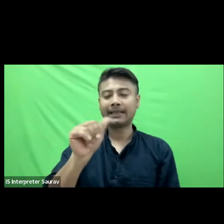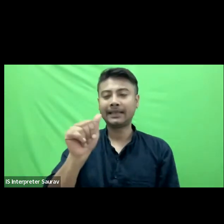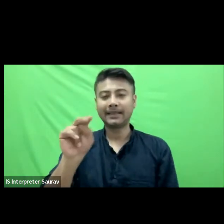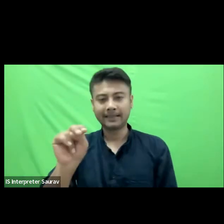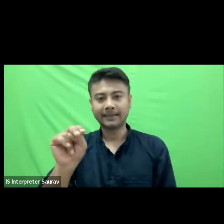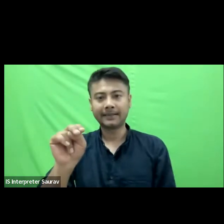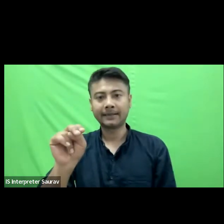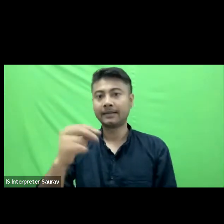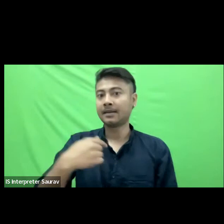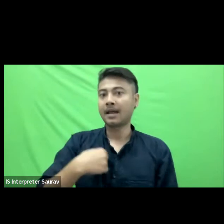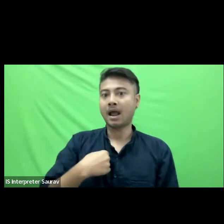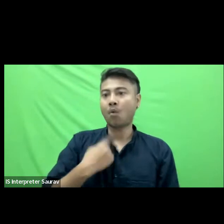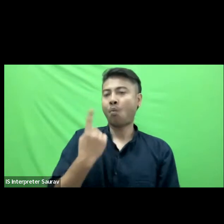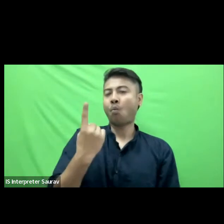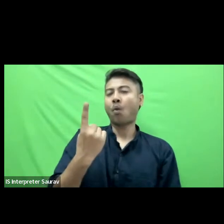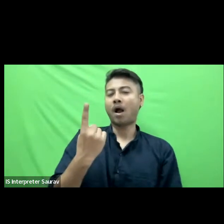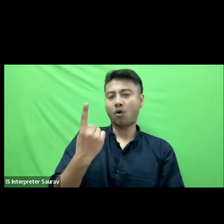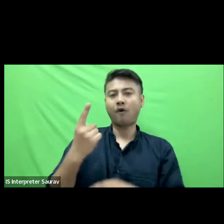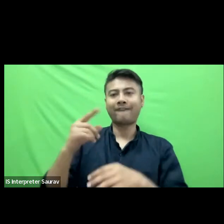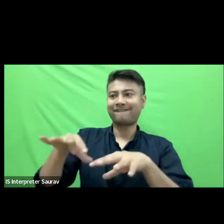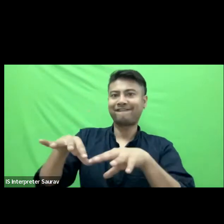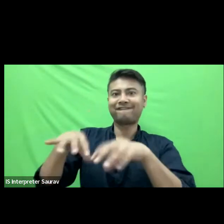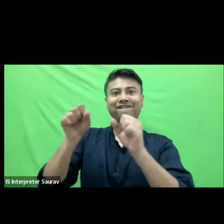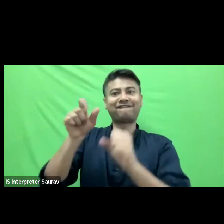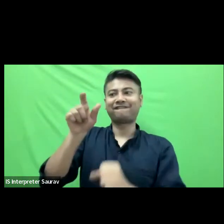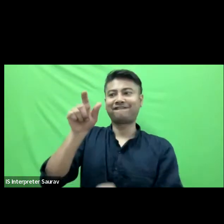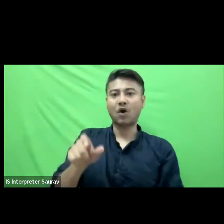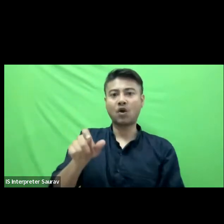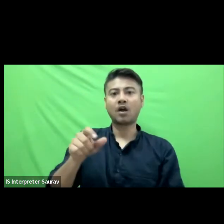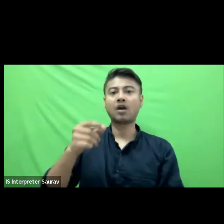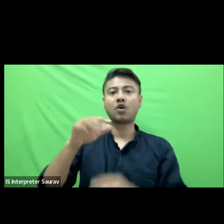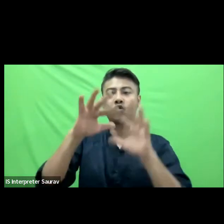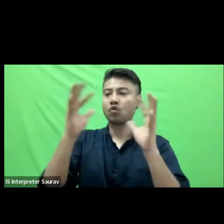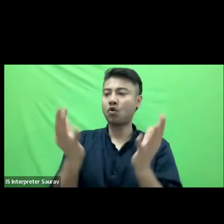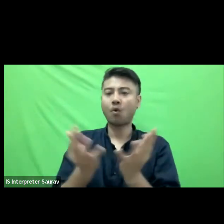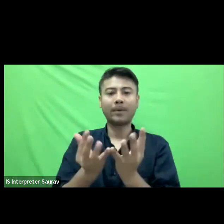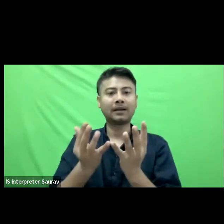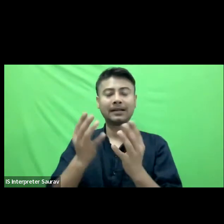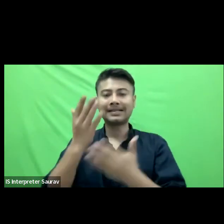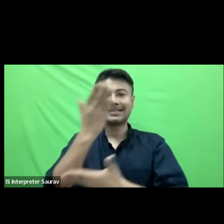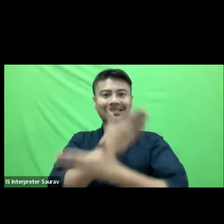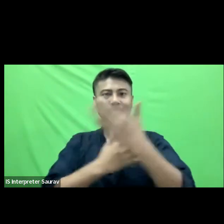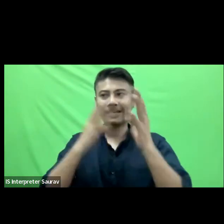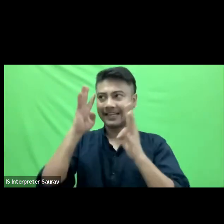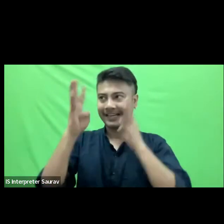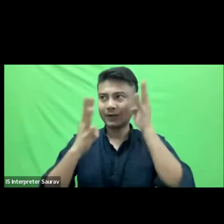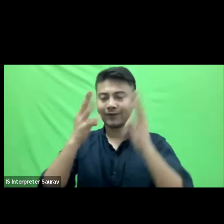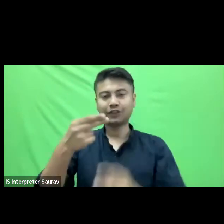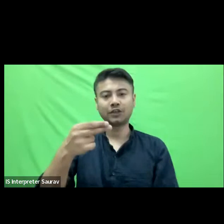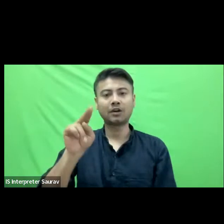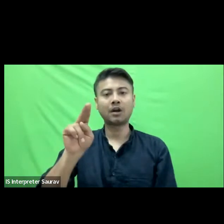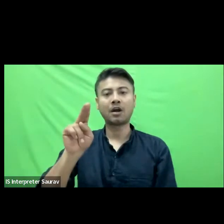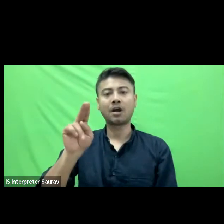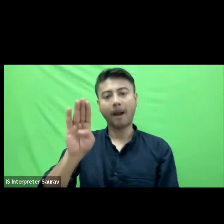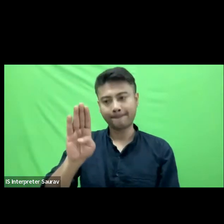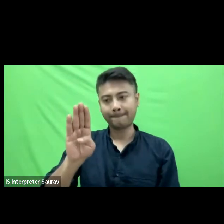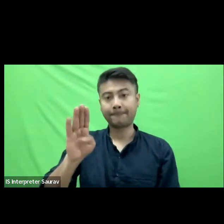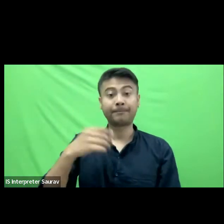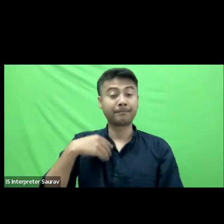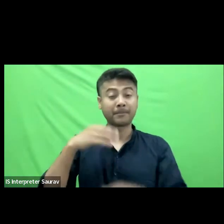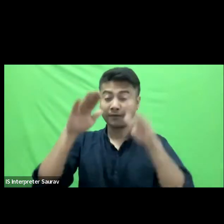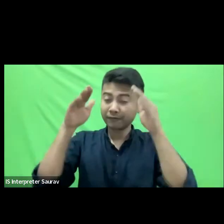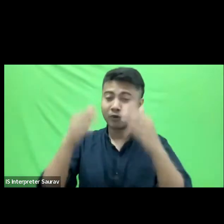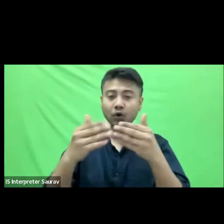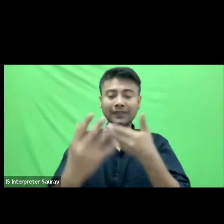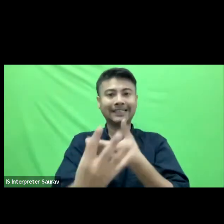and directors of the Global Disability Innovation Hub, or GDI Hub. I lead our work on inclusive design, and